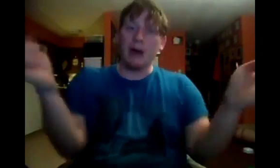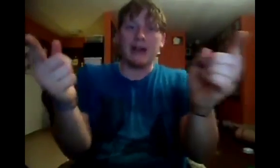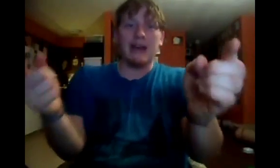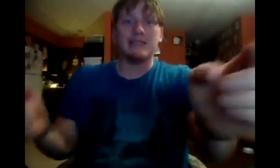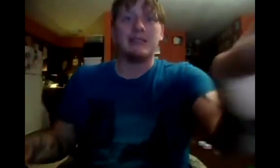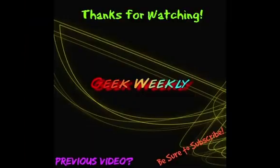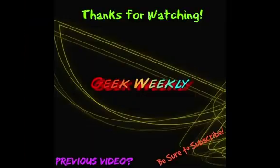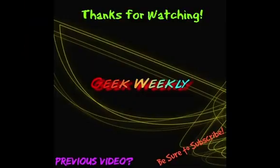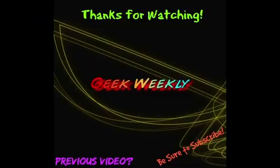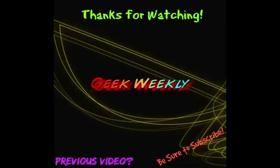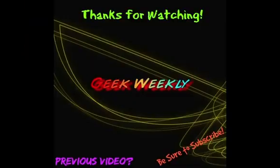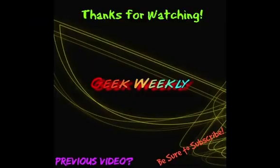Bye, guys!